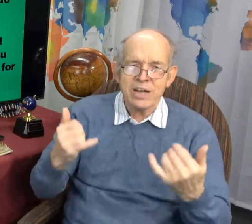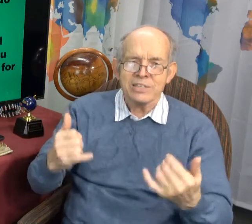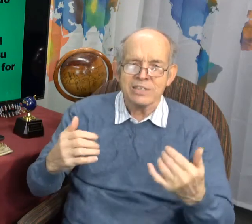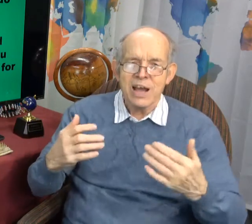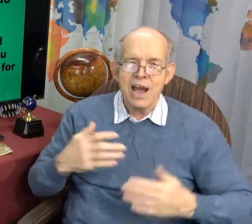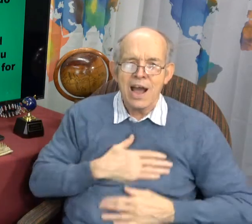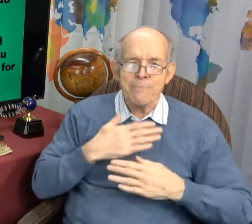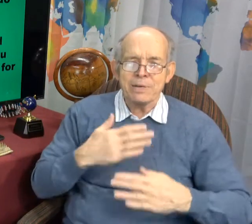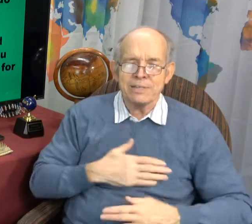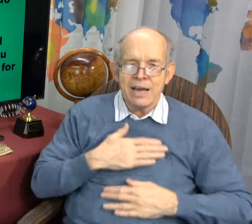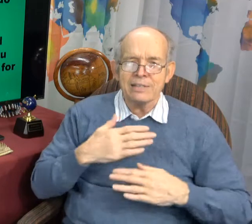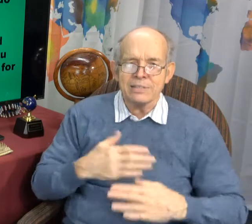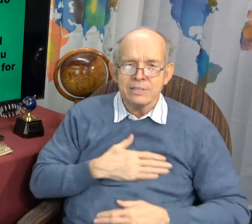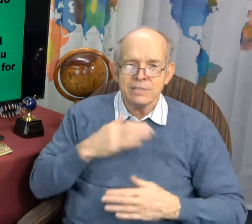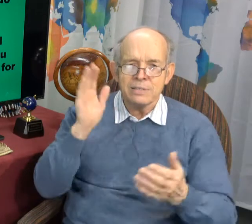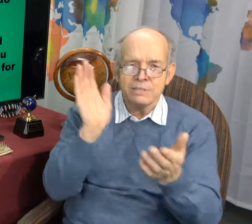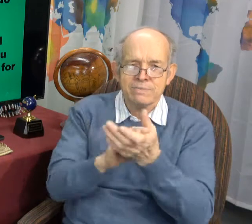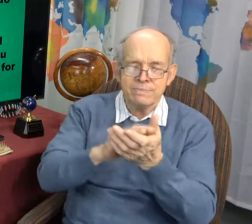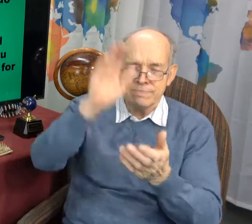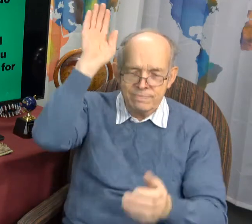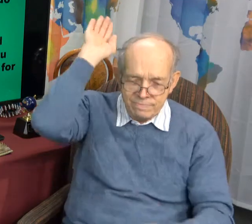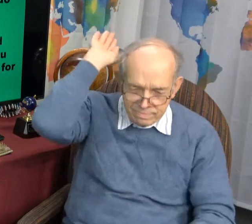present happiness.